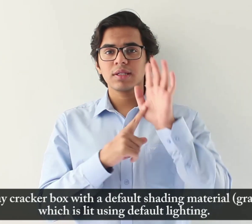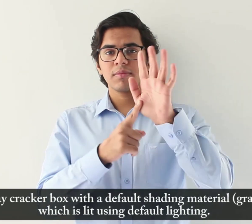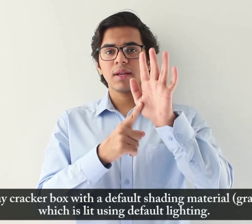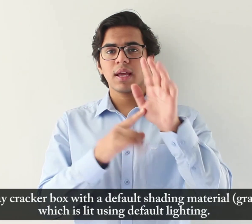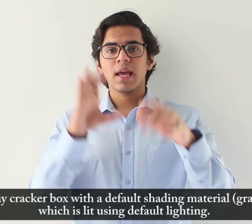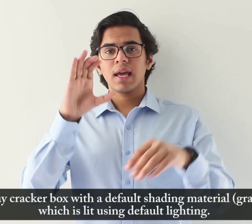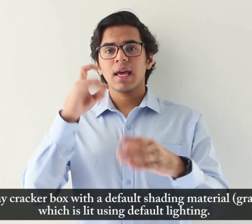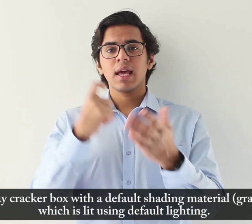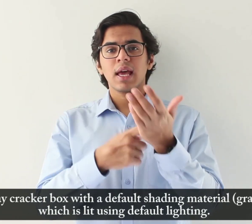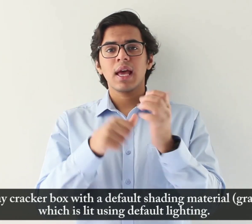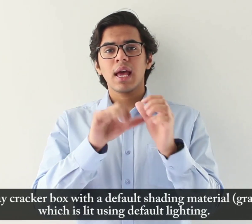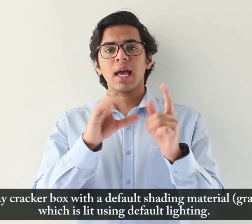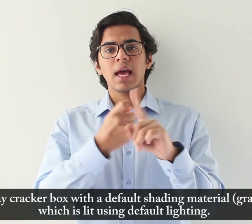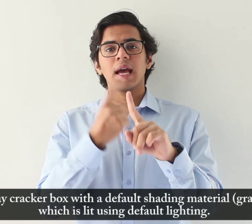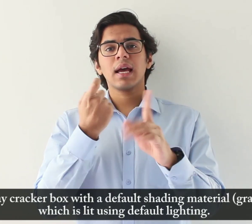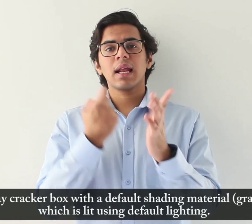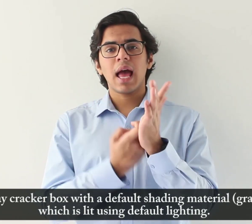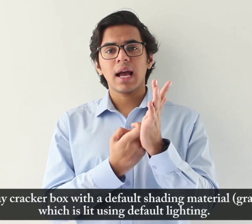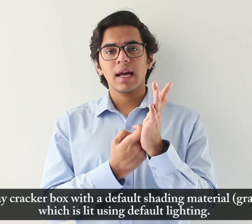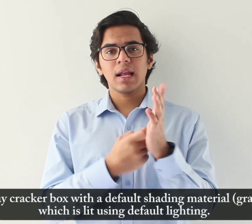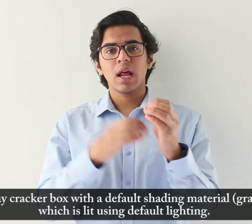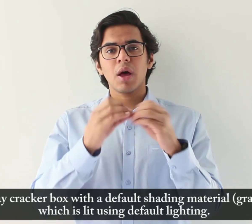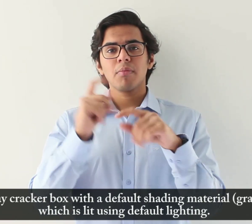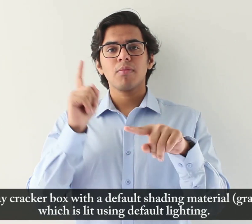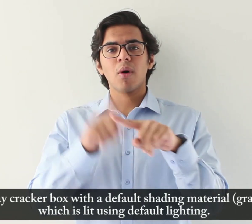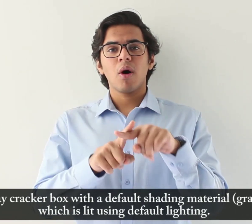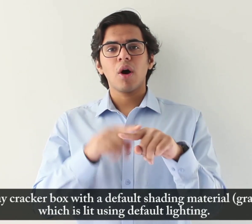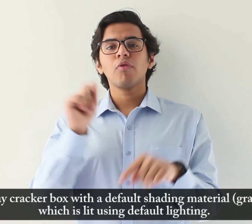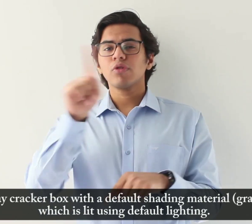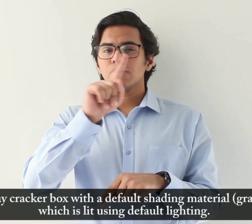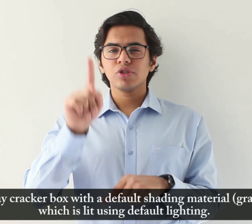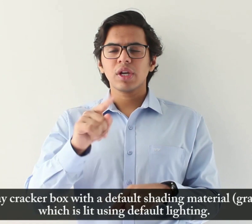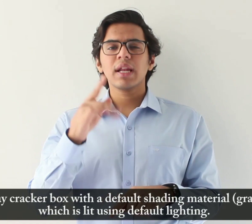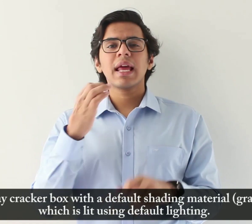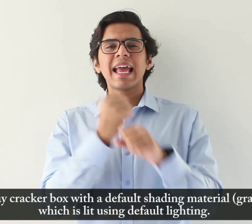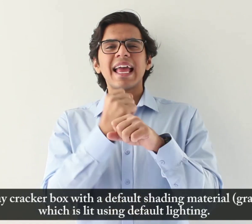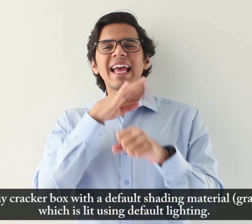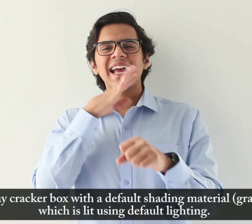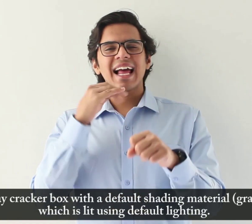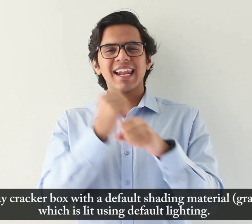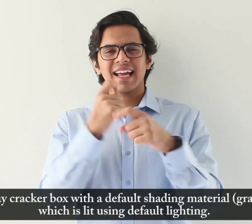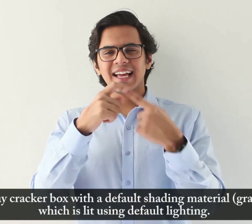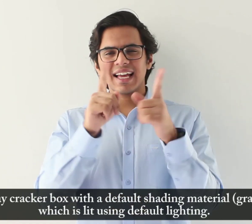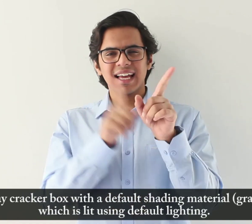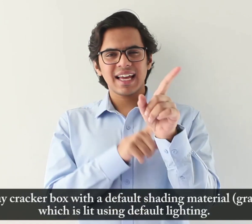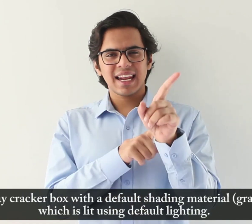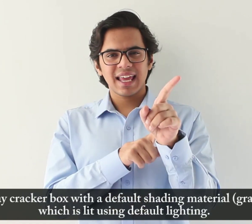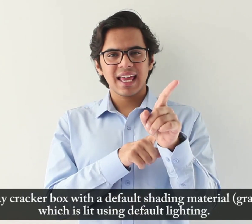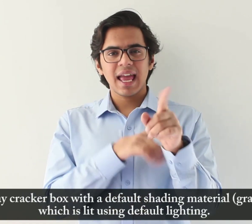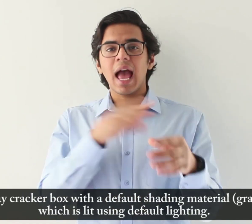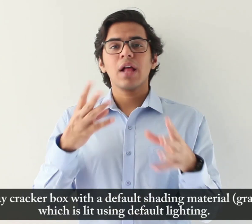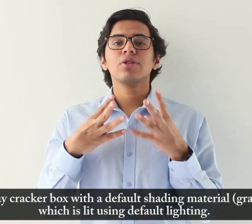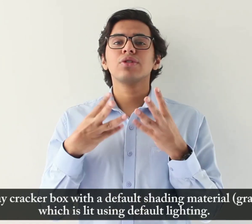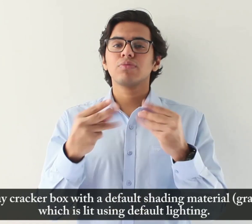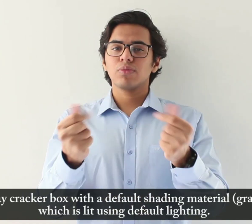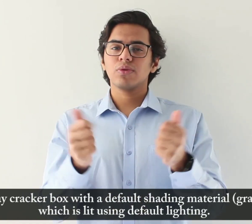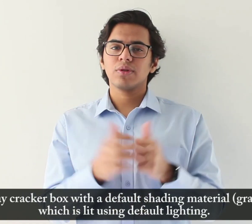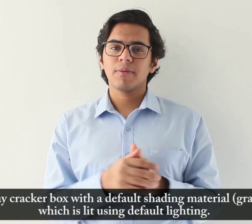It would display cracker box with a default shading material gray and smooth, which is